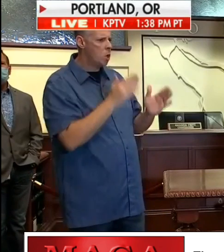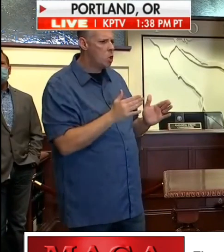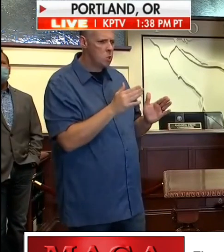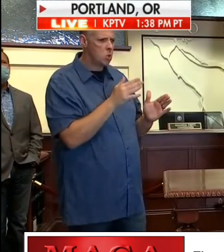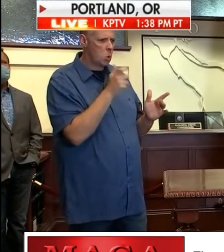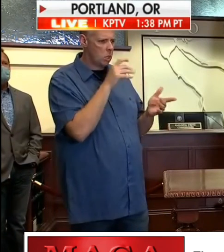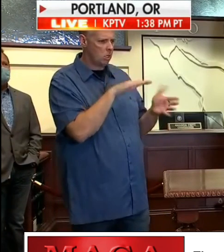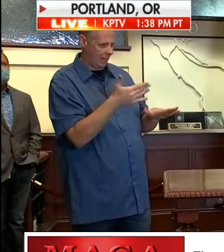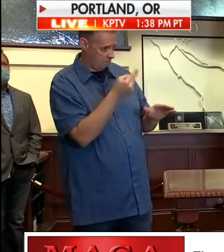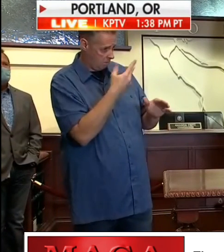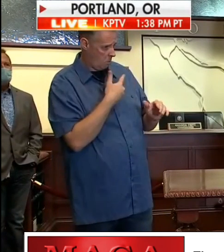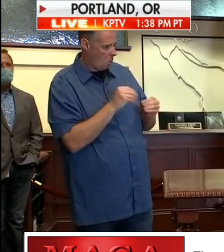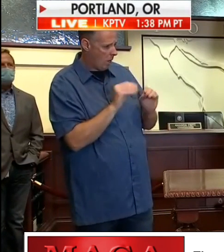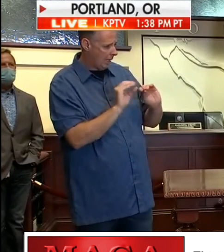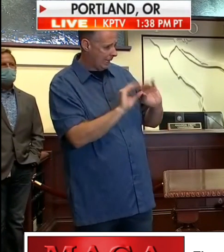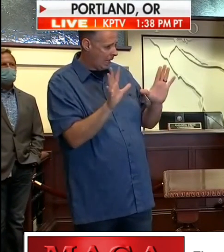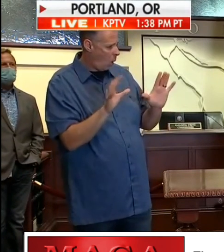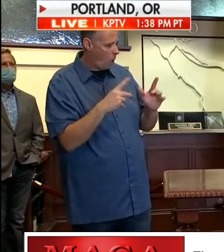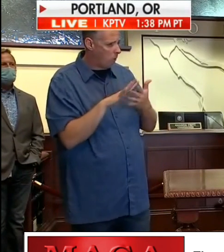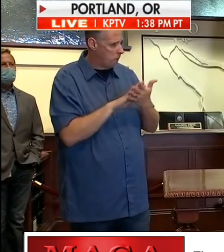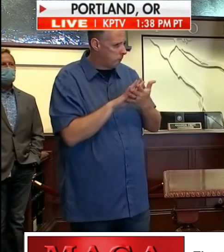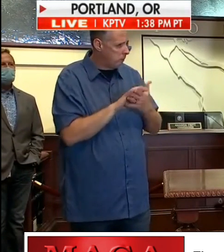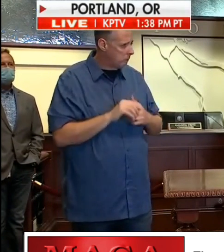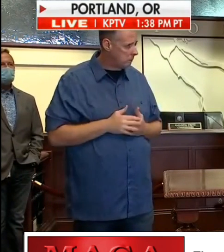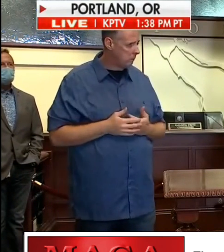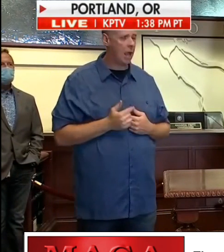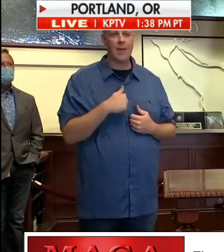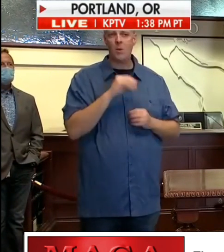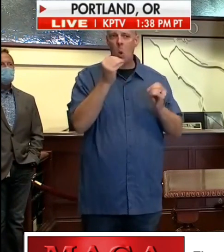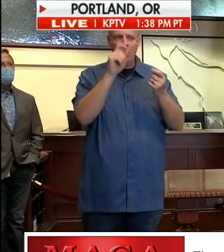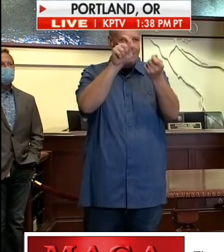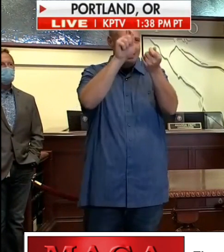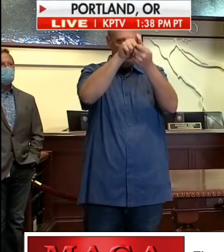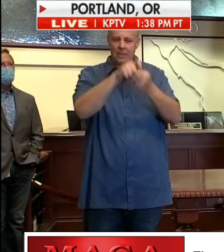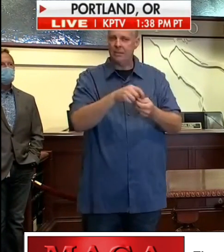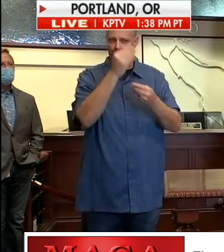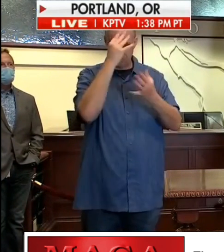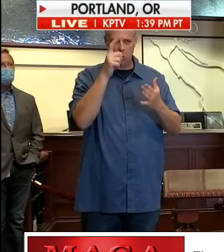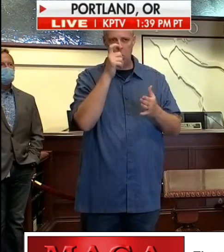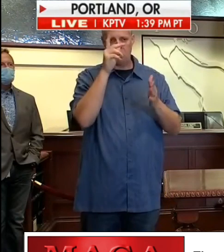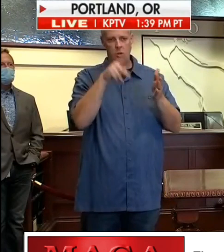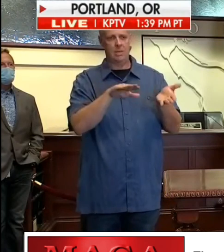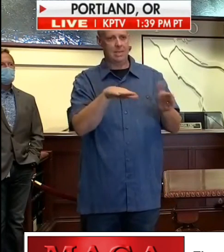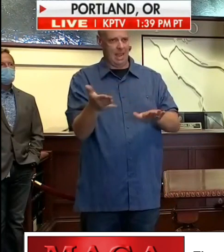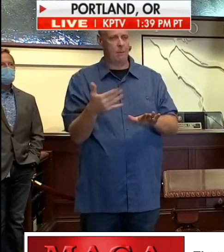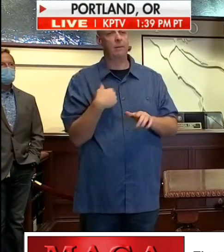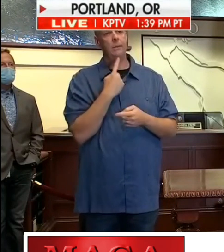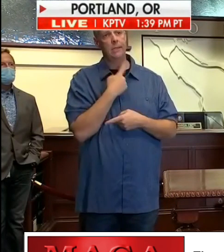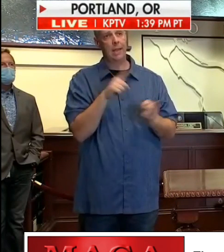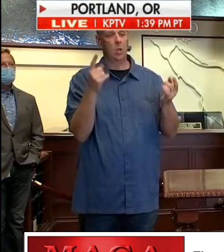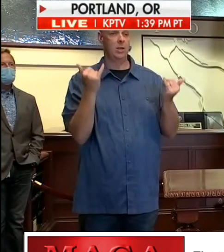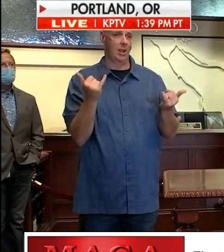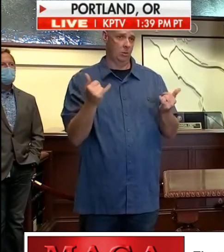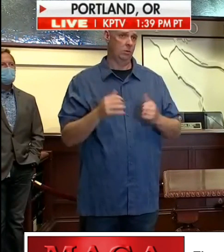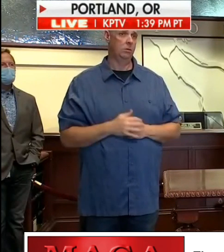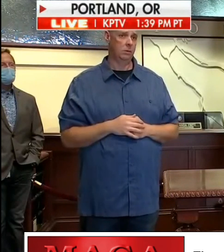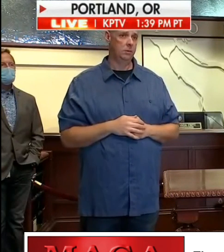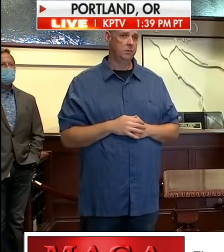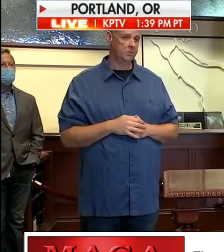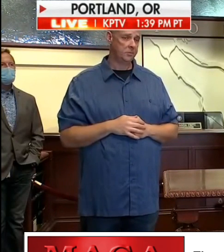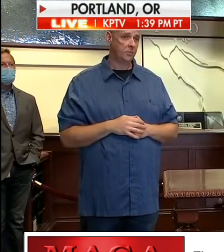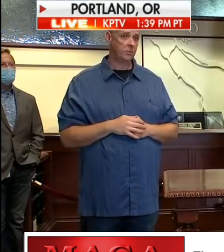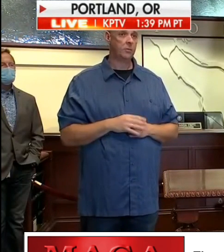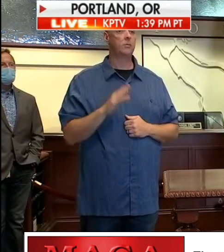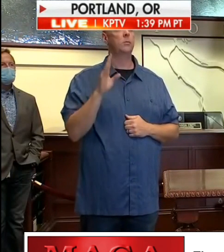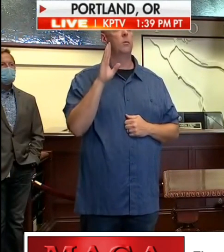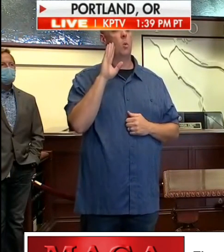clarity here? You know, I don't have any specific information on the victim that I can release at this time, but I do know